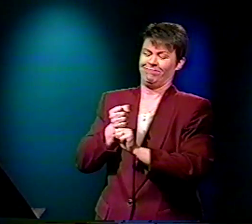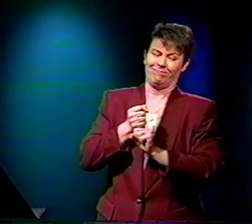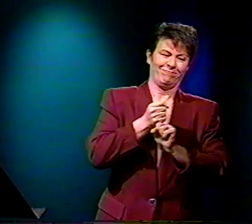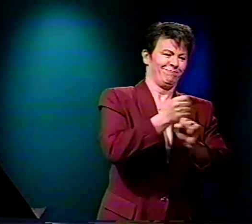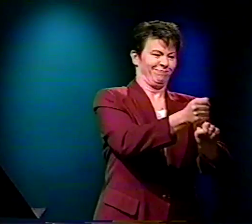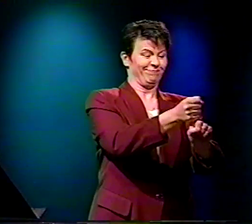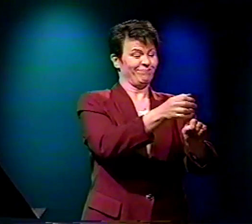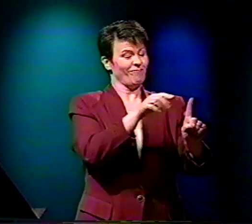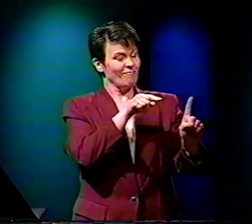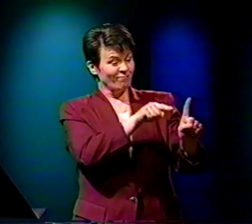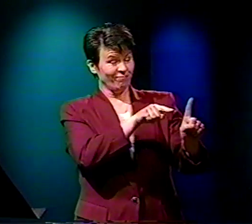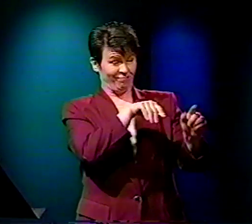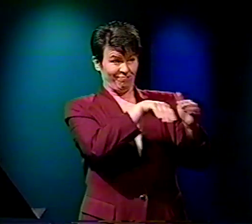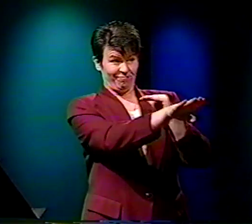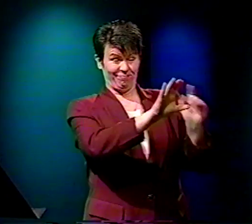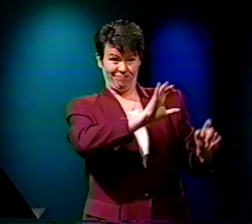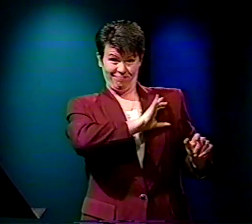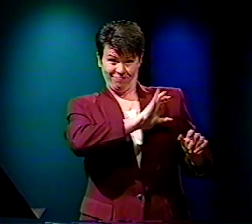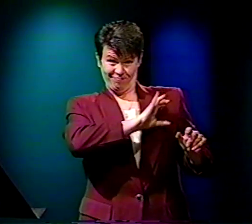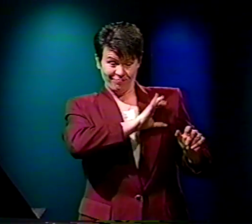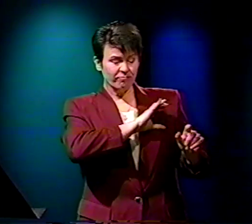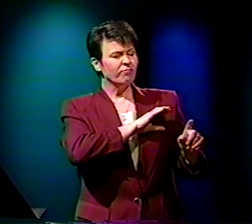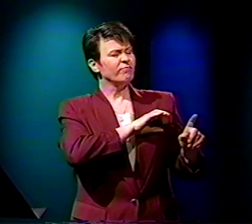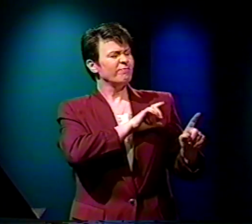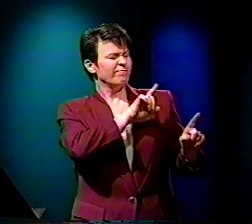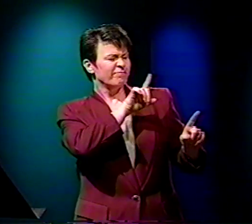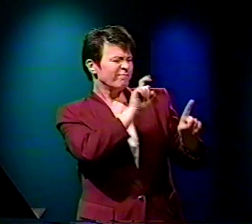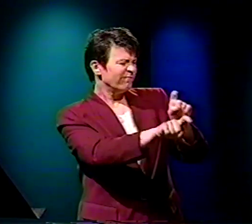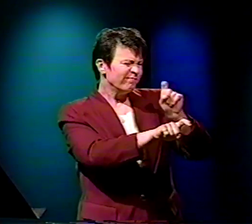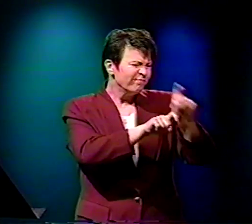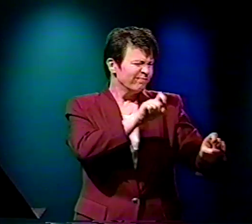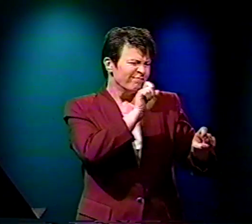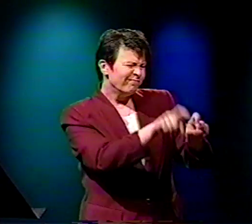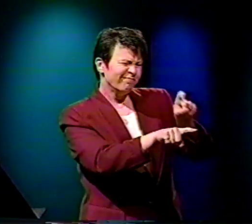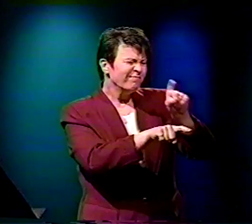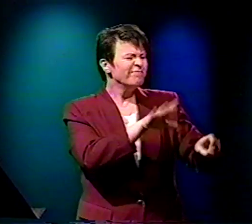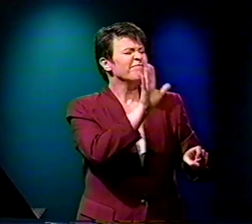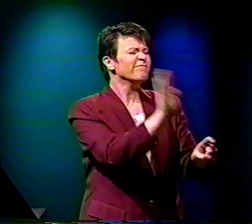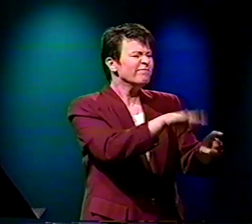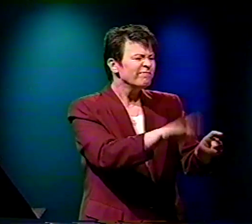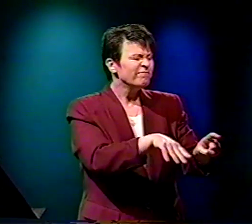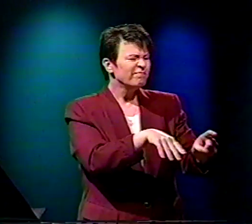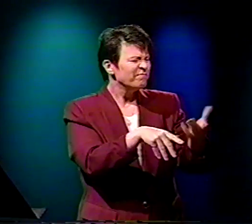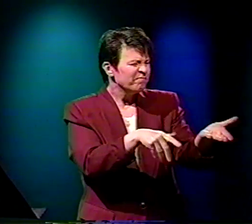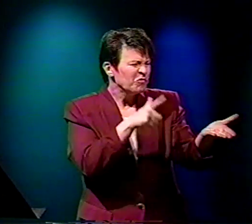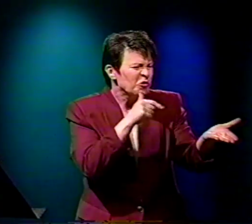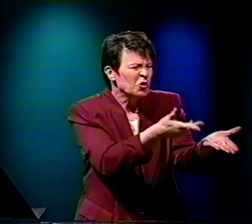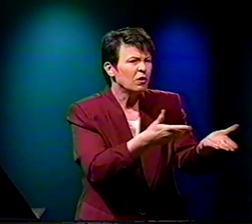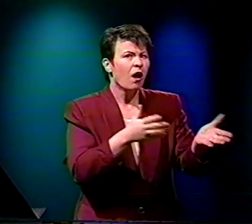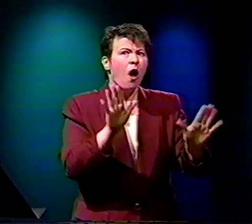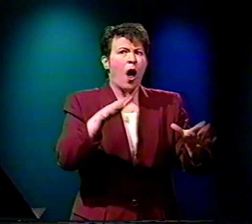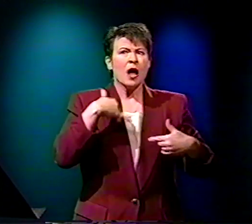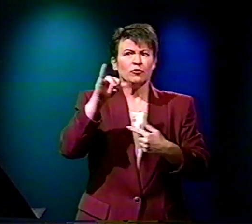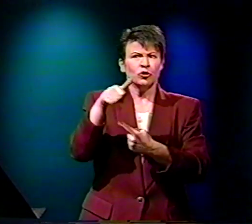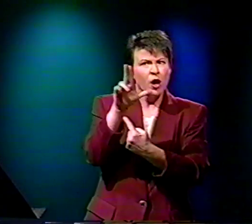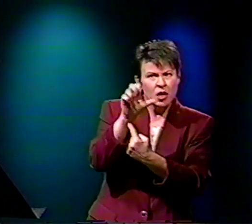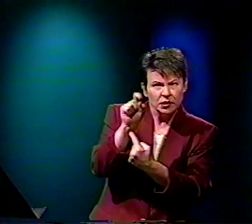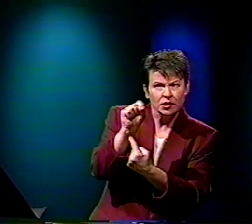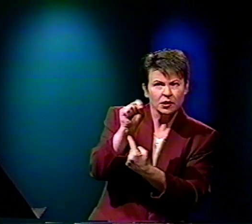deaf person and is apprehended. When she's brought to the station, they begin interrogating her. Who are you? Oh, well,